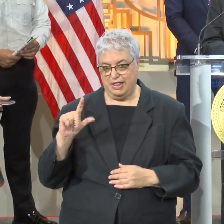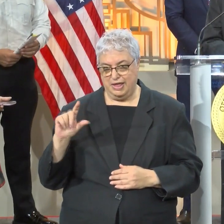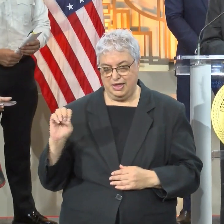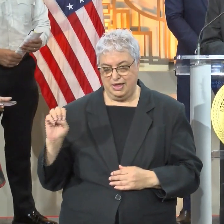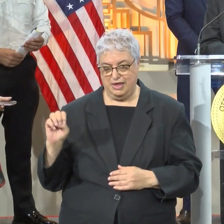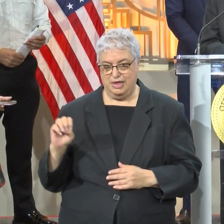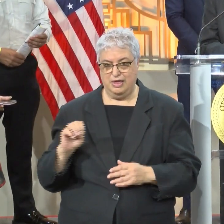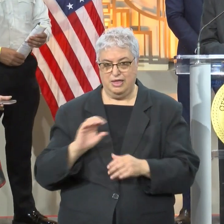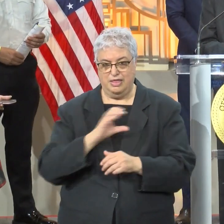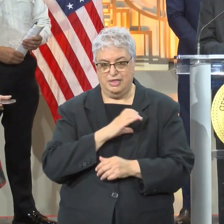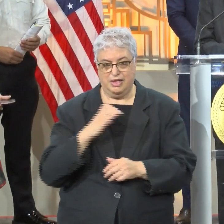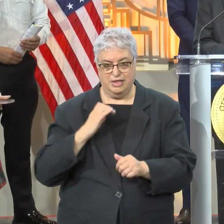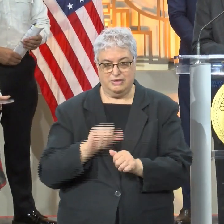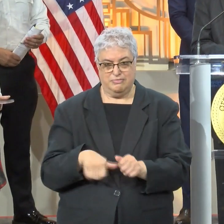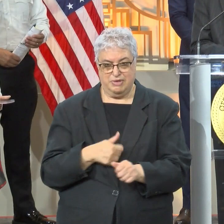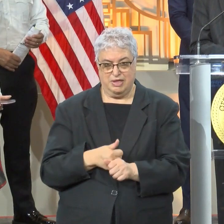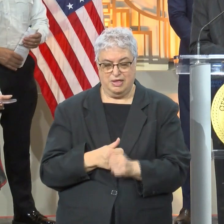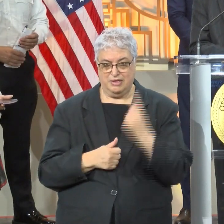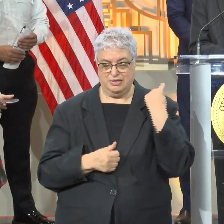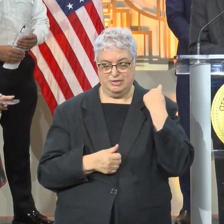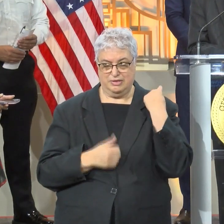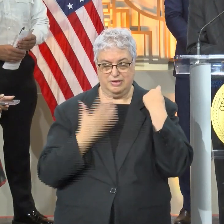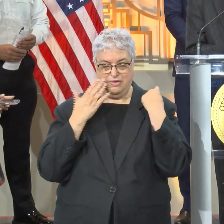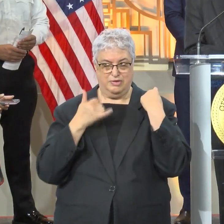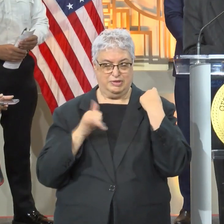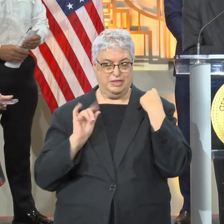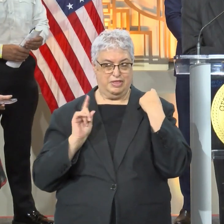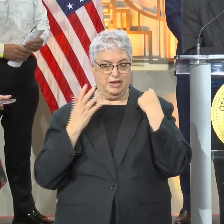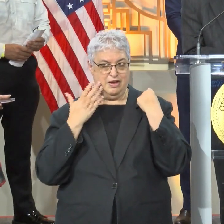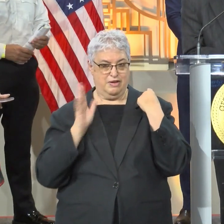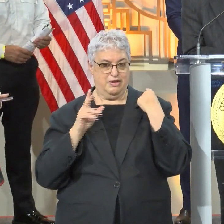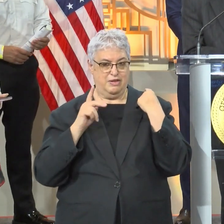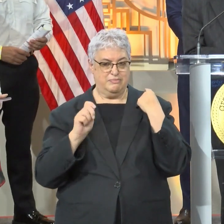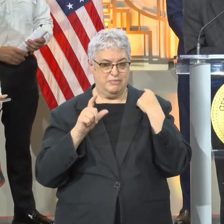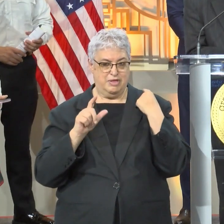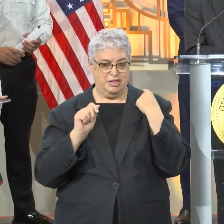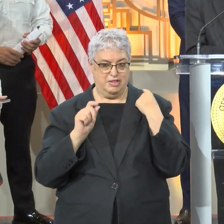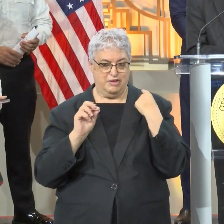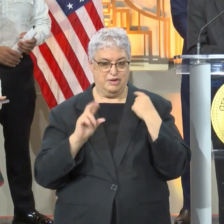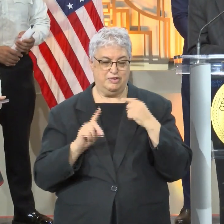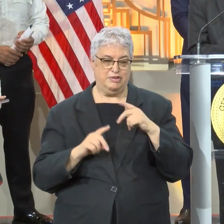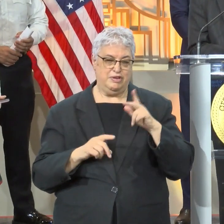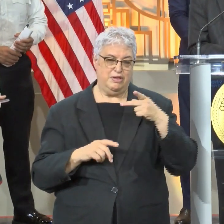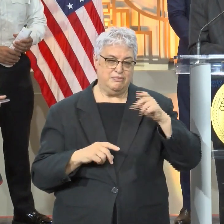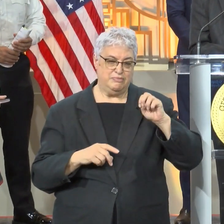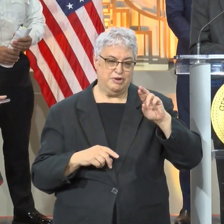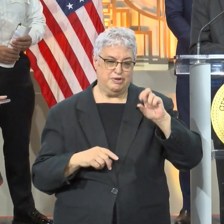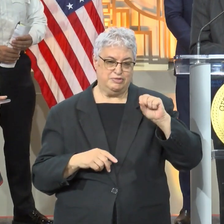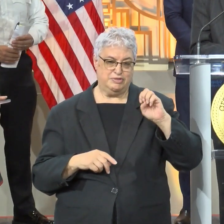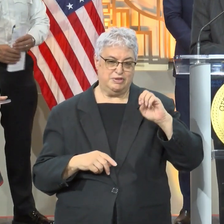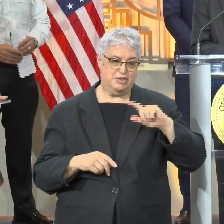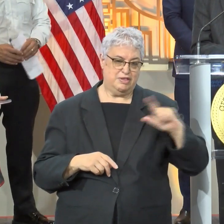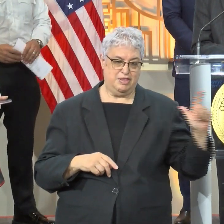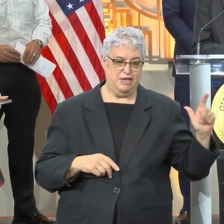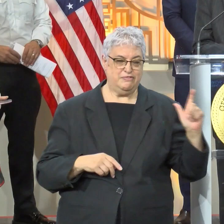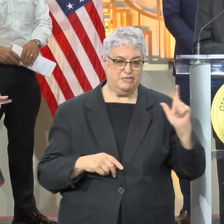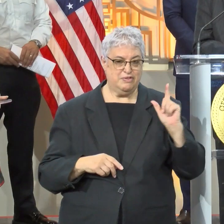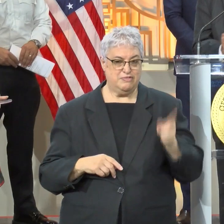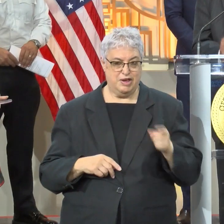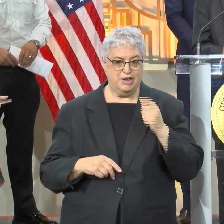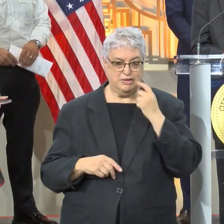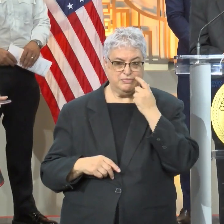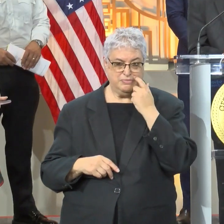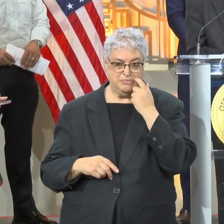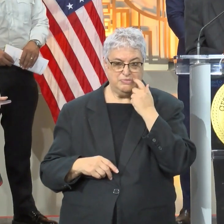who is standing behind me, or he was when I came to the podium, Dr. Persse, who's over to my left, if I'm still correct.